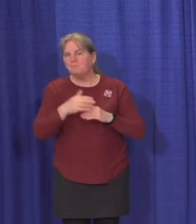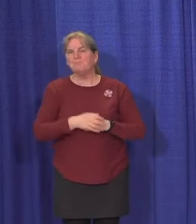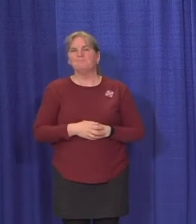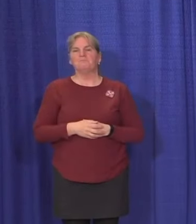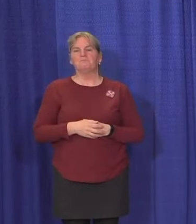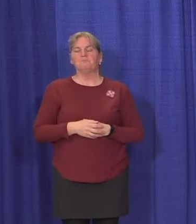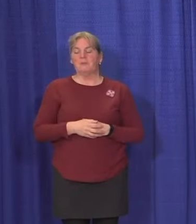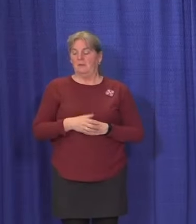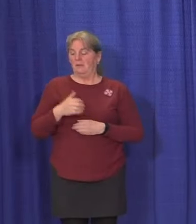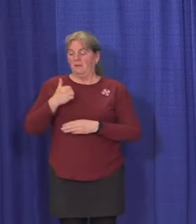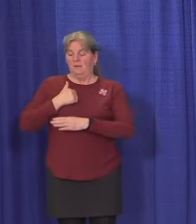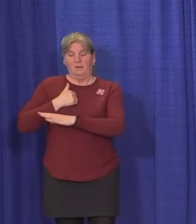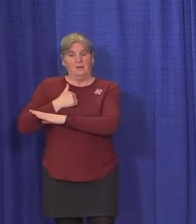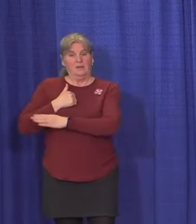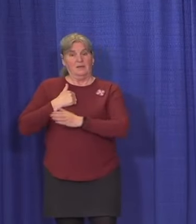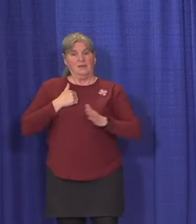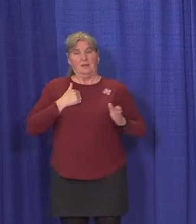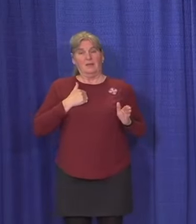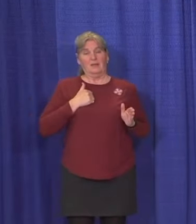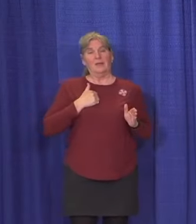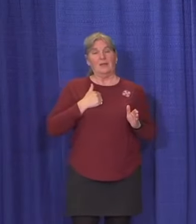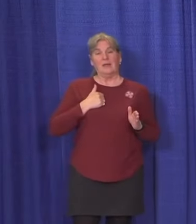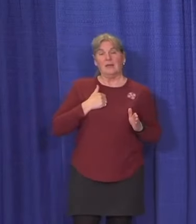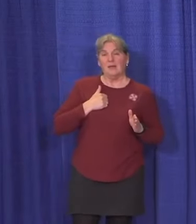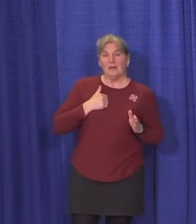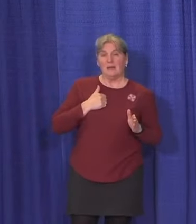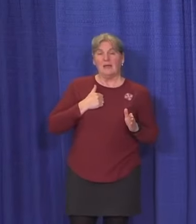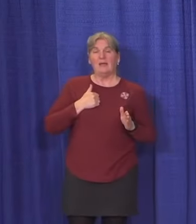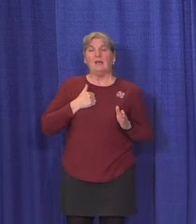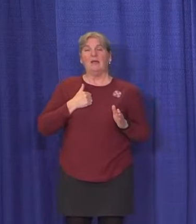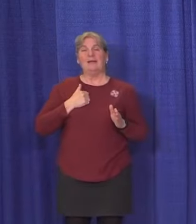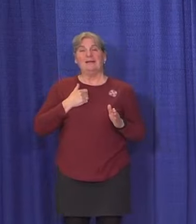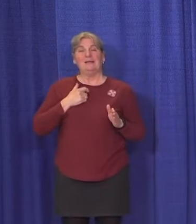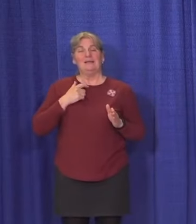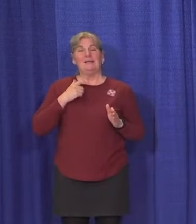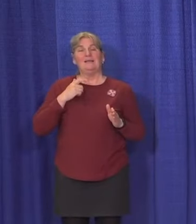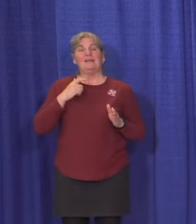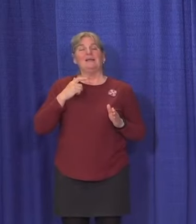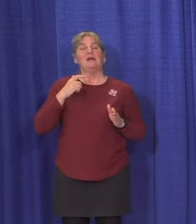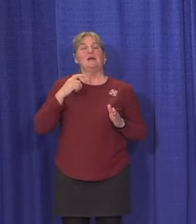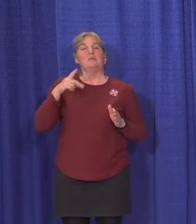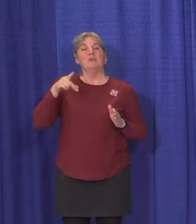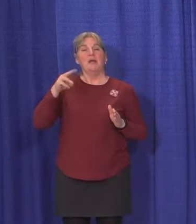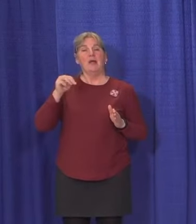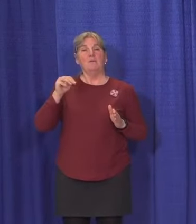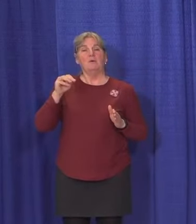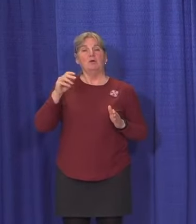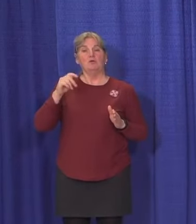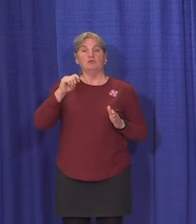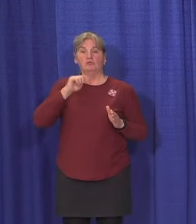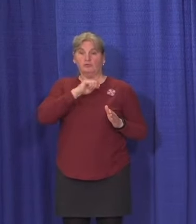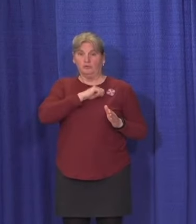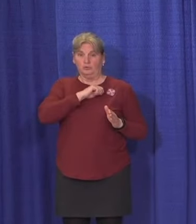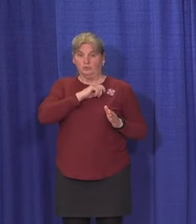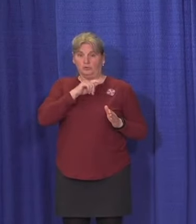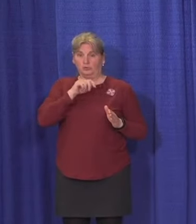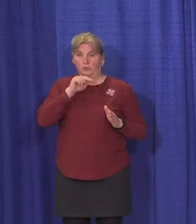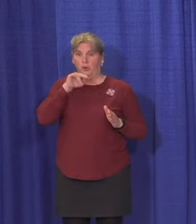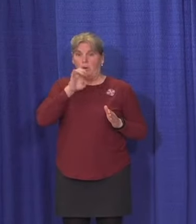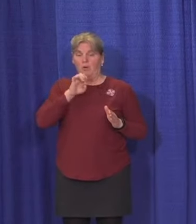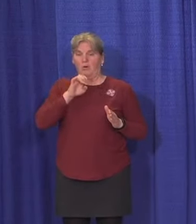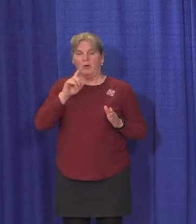Canada, as you heard Prime Minister Trudeau talk about yesterday, is getting ready for a first dose